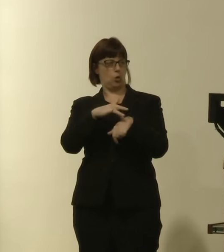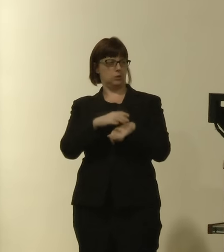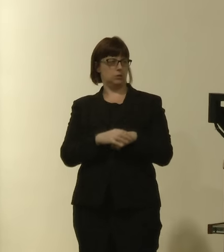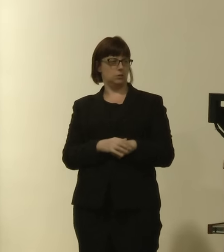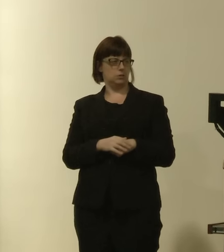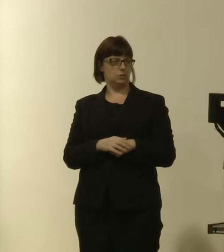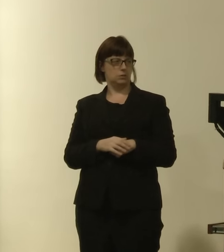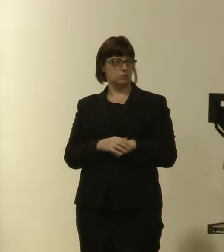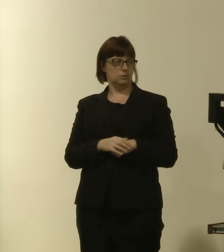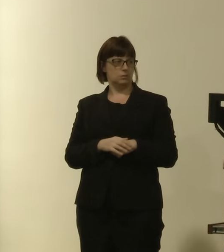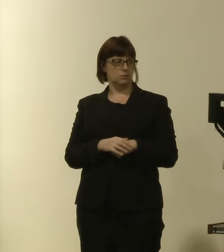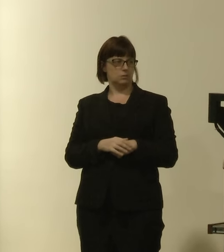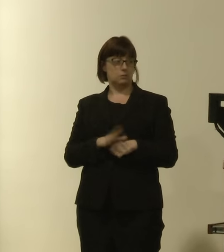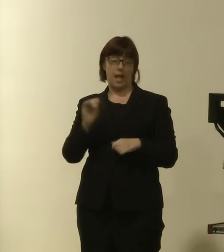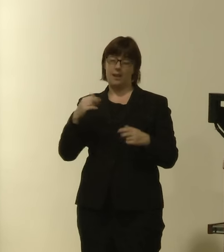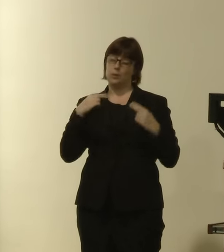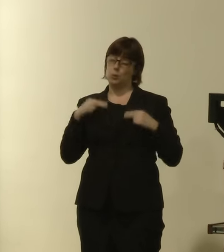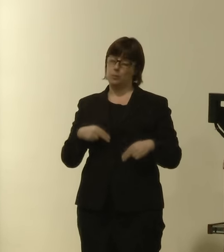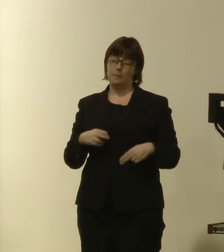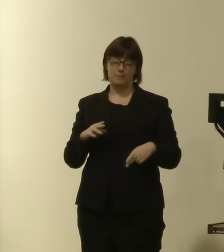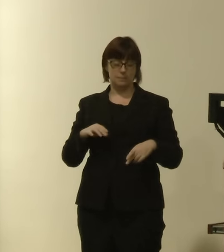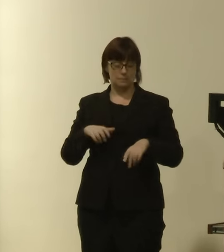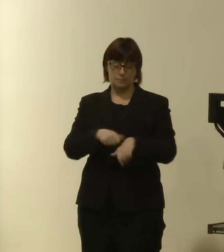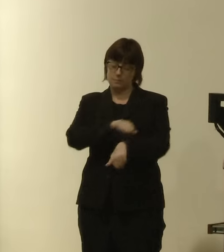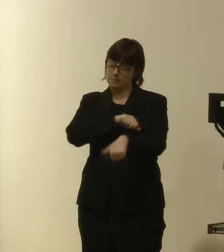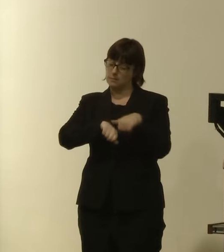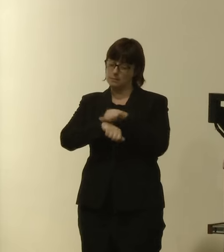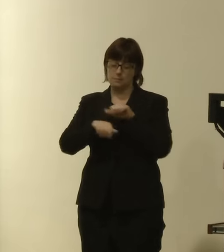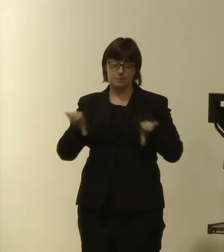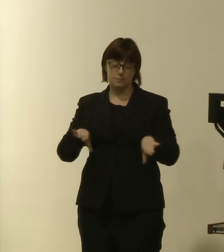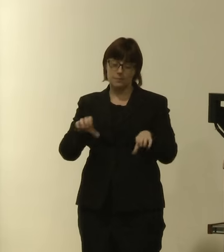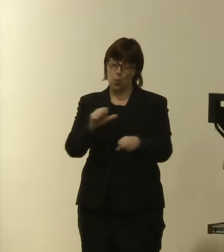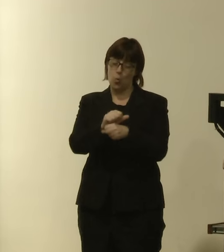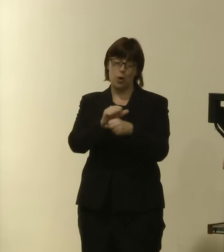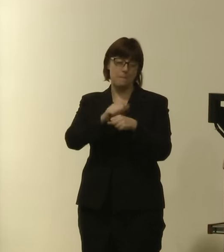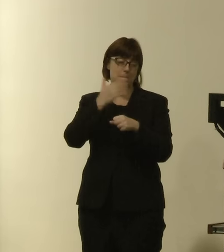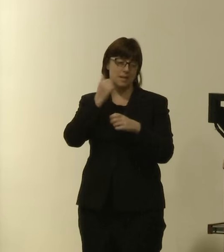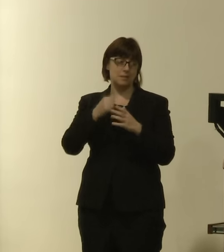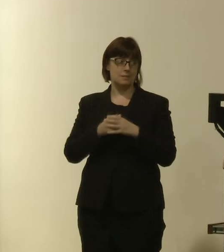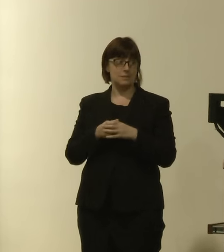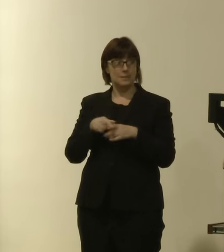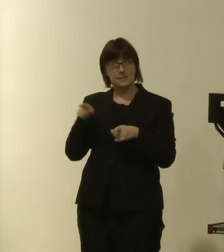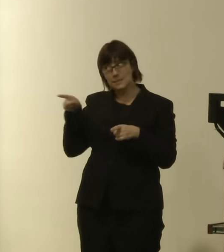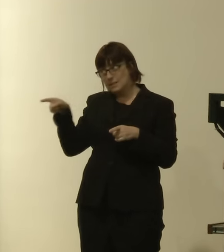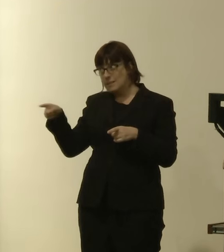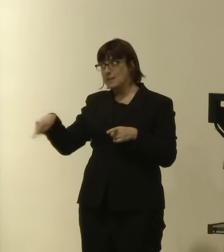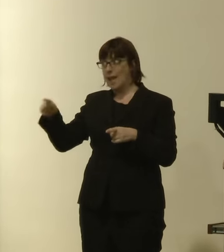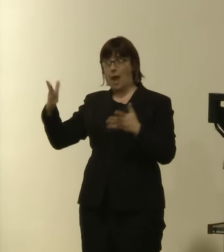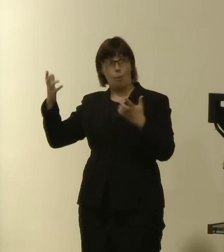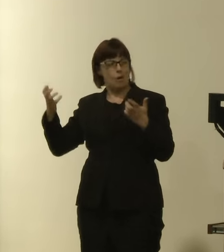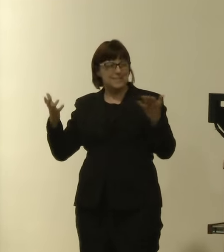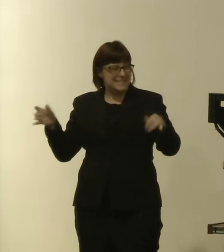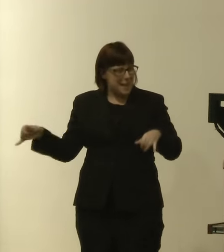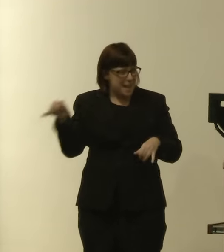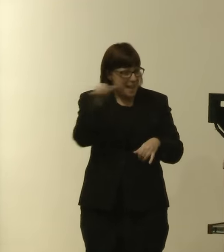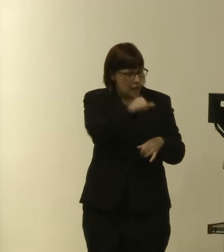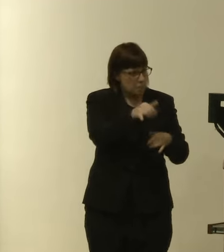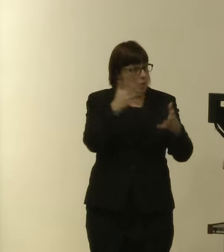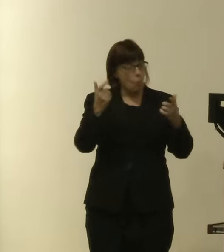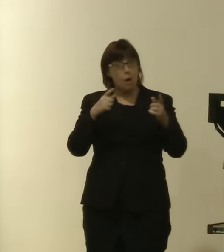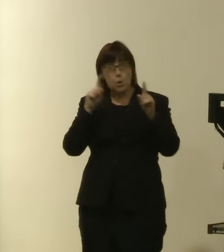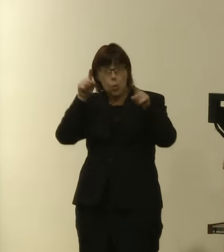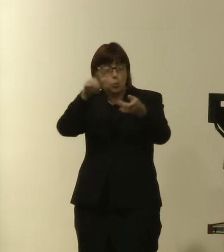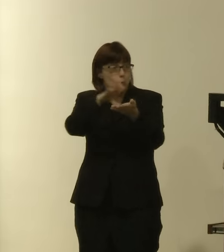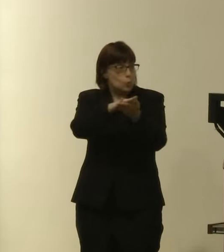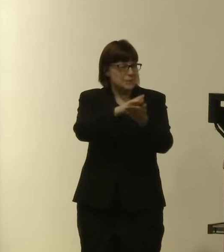think human capital is the best thing they got. What do they want to do? They want to do what you're doing. They want to go to school, they want to have,